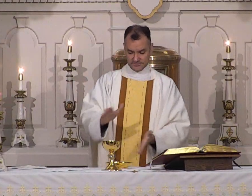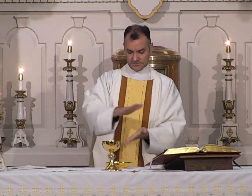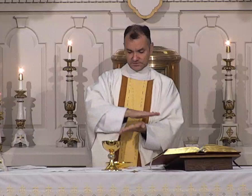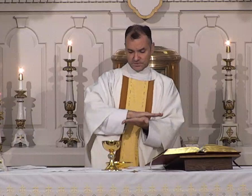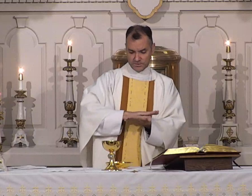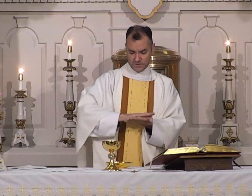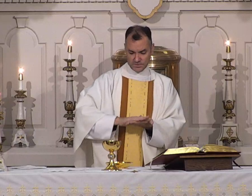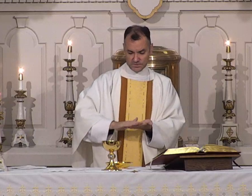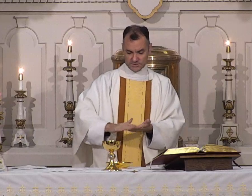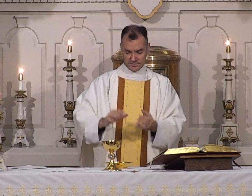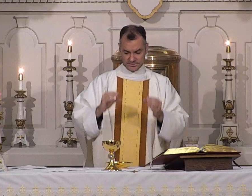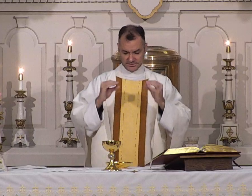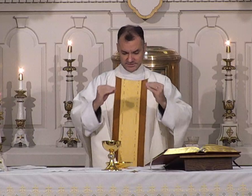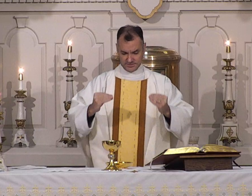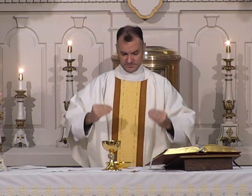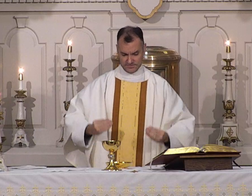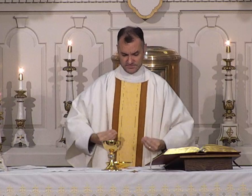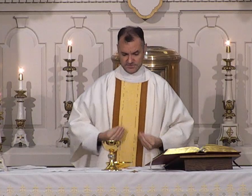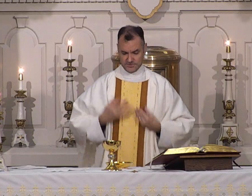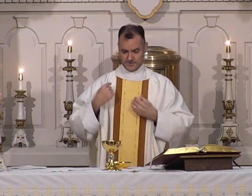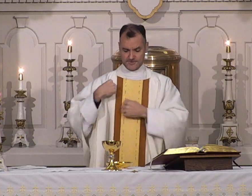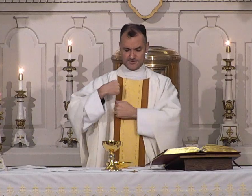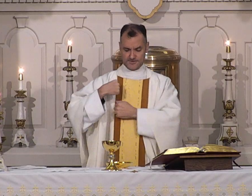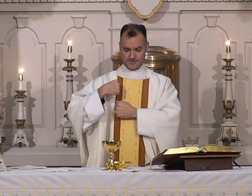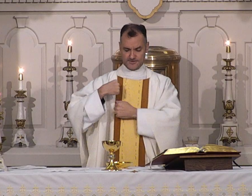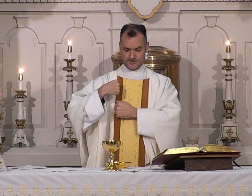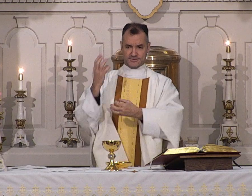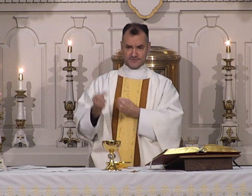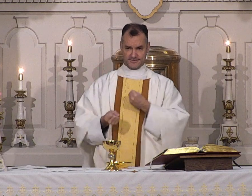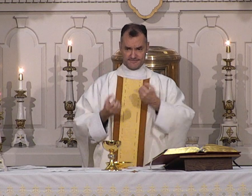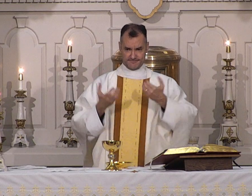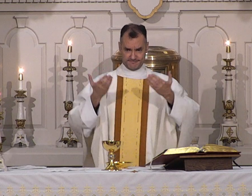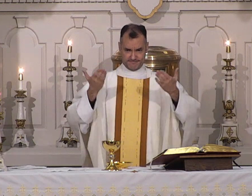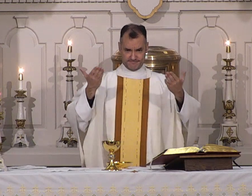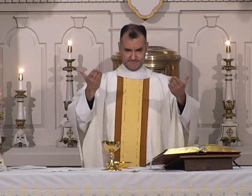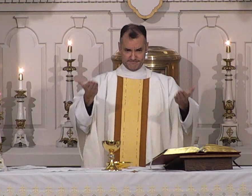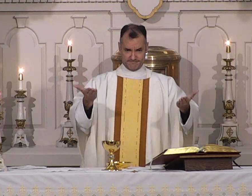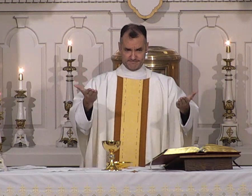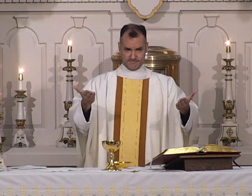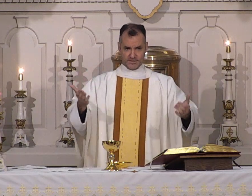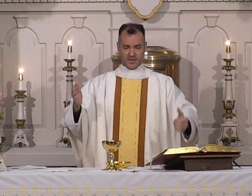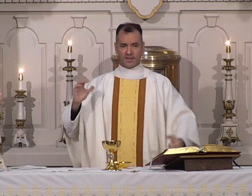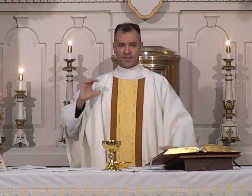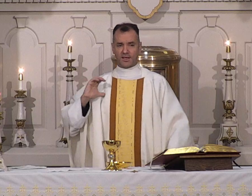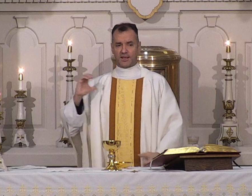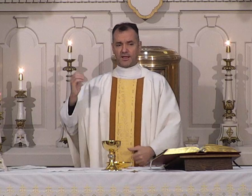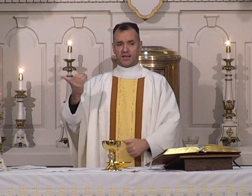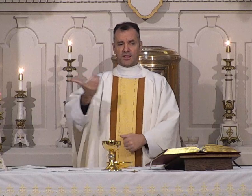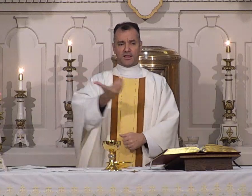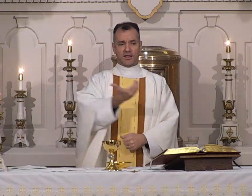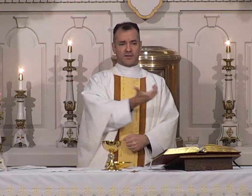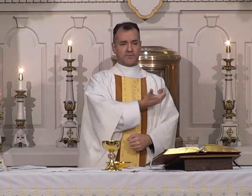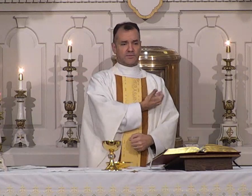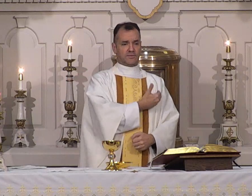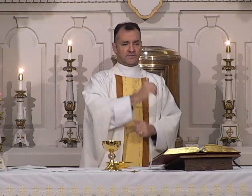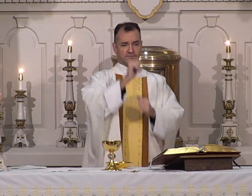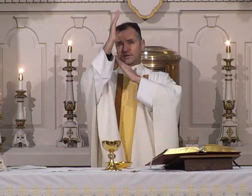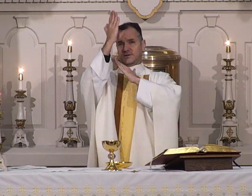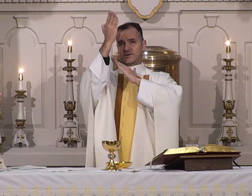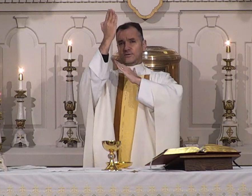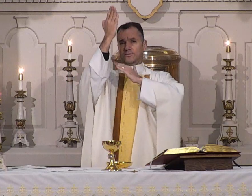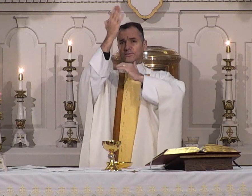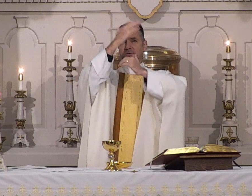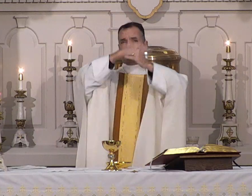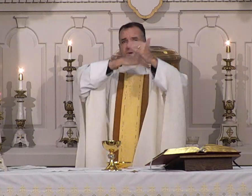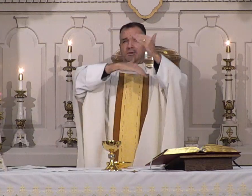At the Savior's command, informed by divine teaching, we dare to say, Our Father, who art in